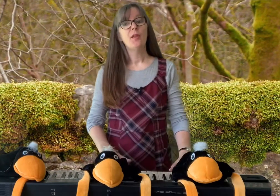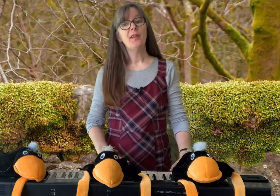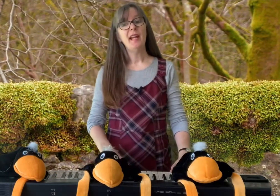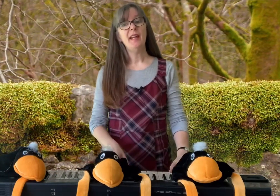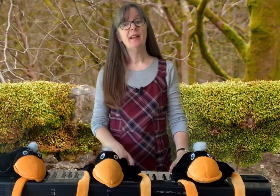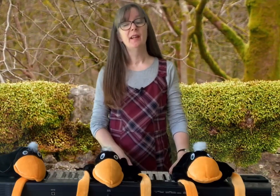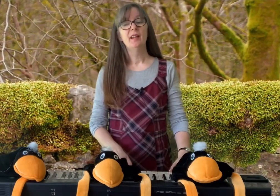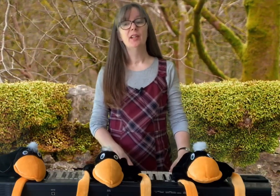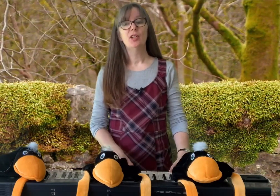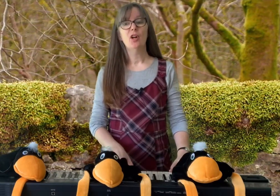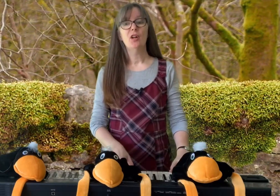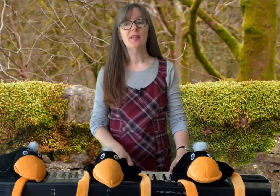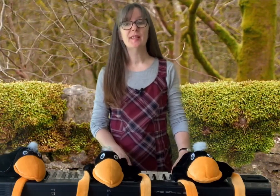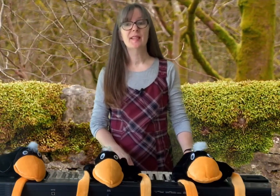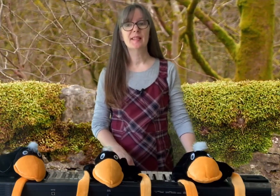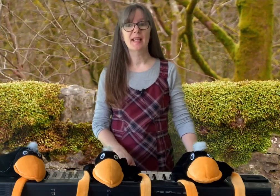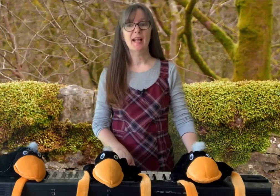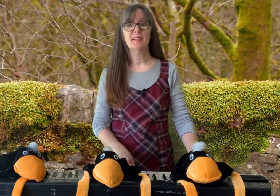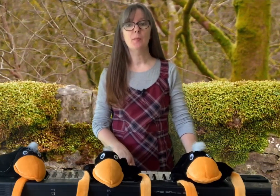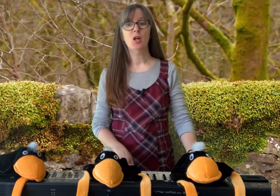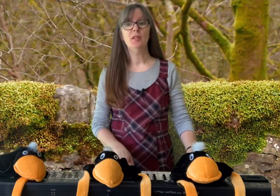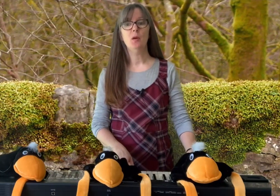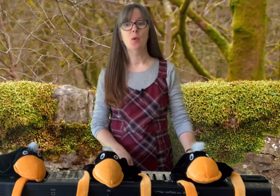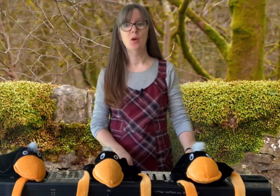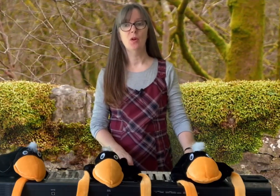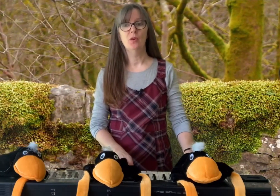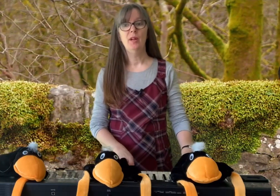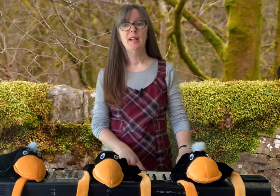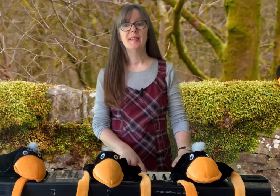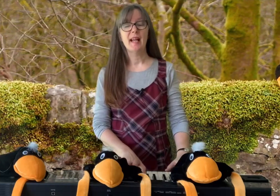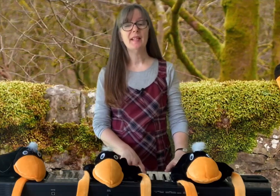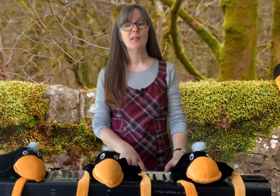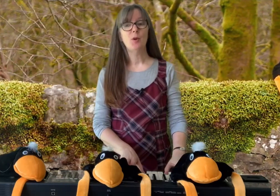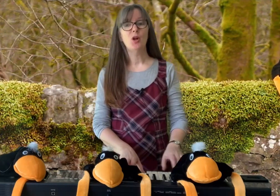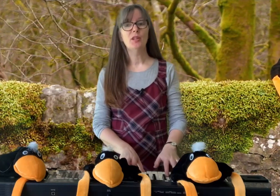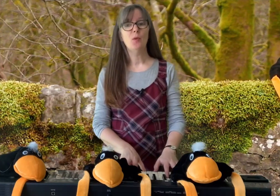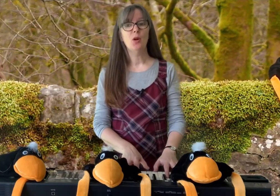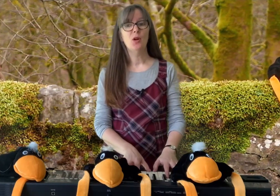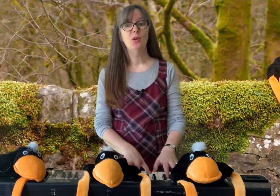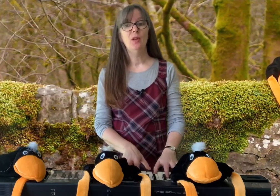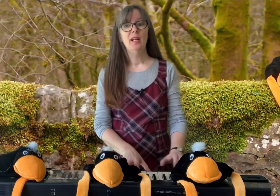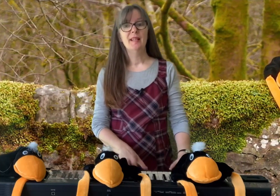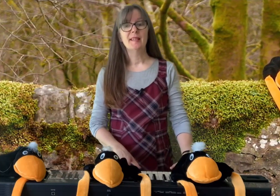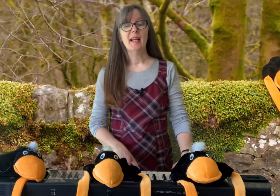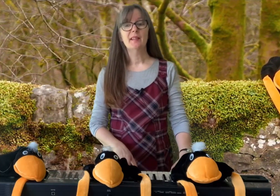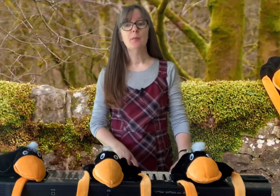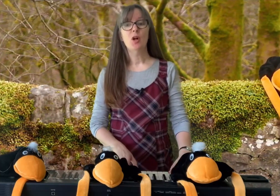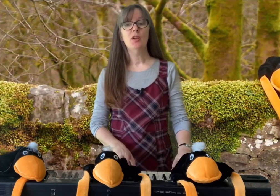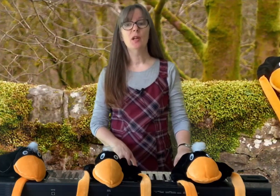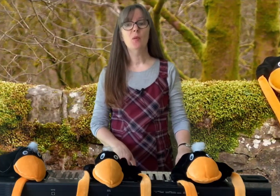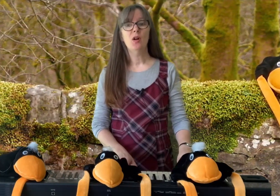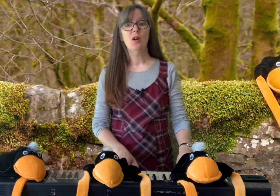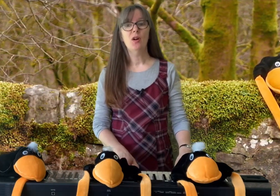3 crows sat upon the wall, sat upon the wall, sat upon the